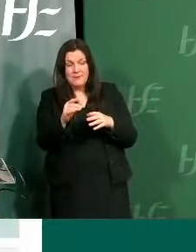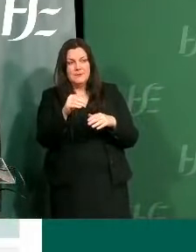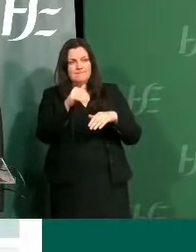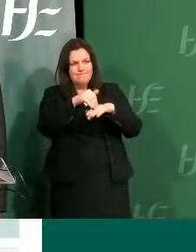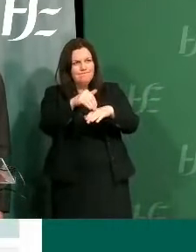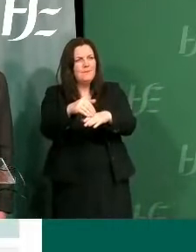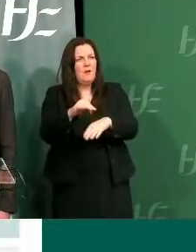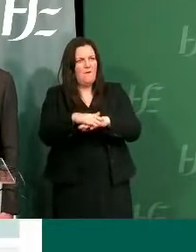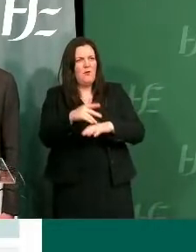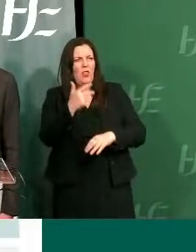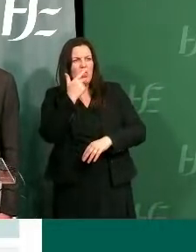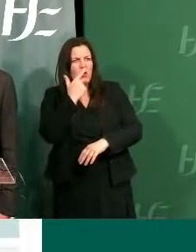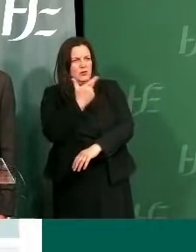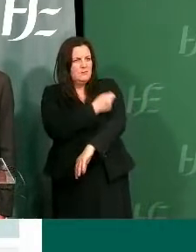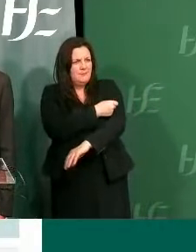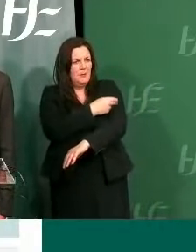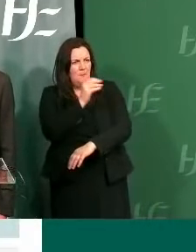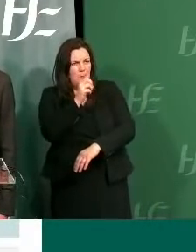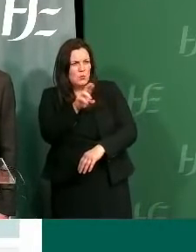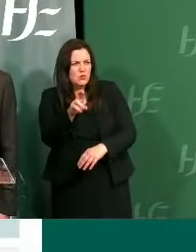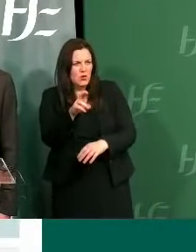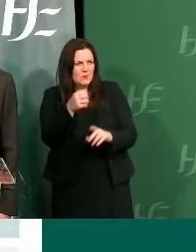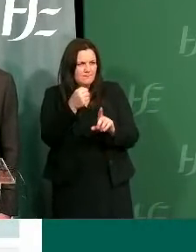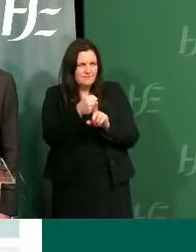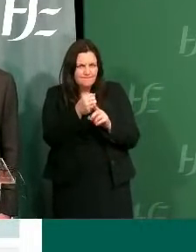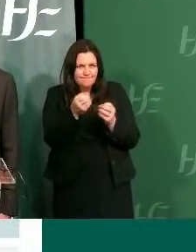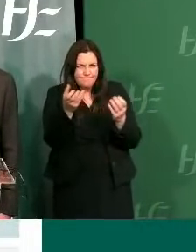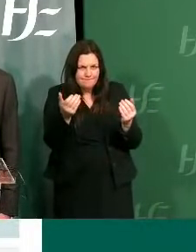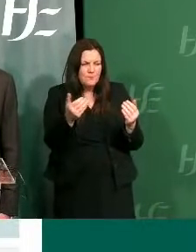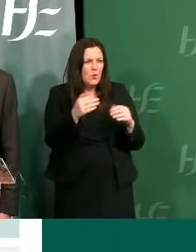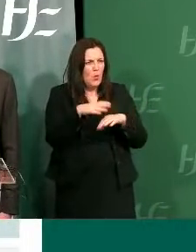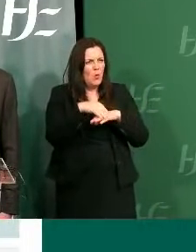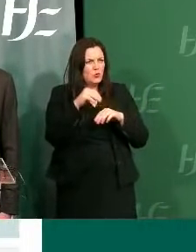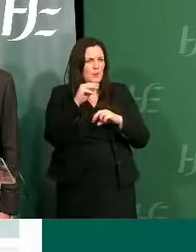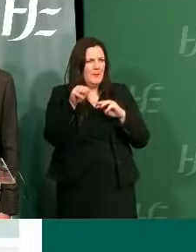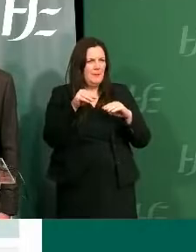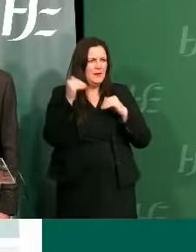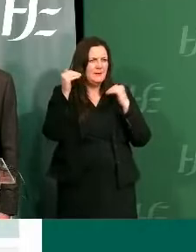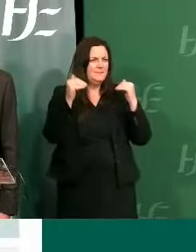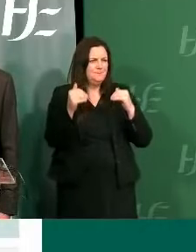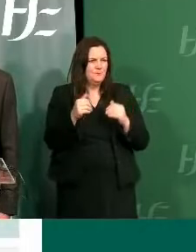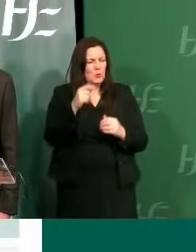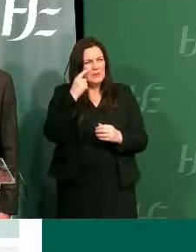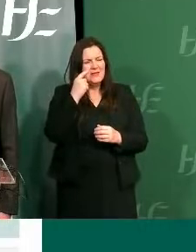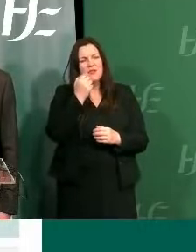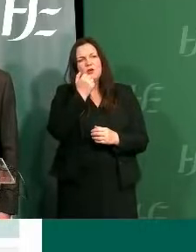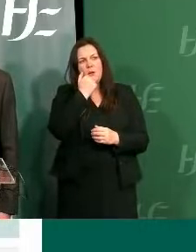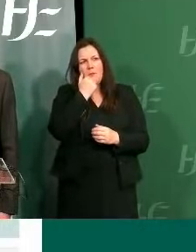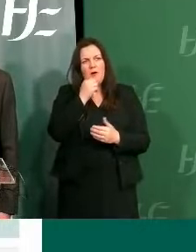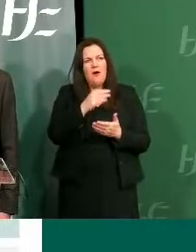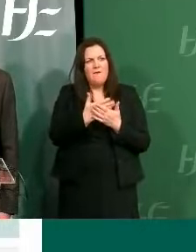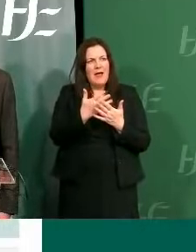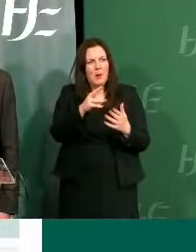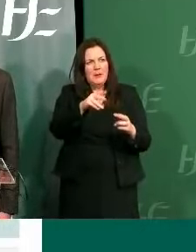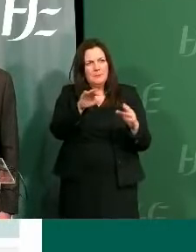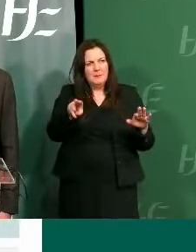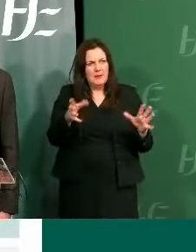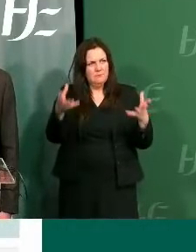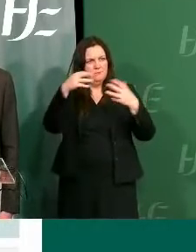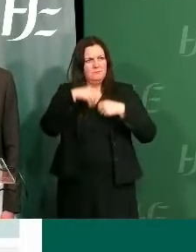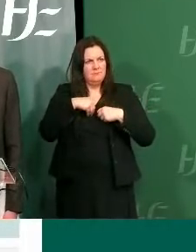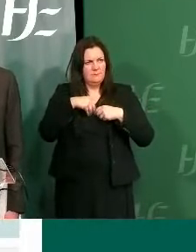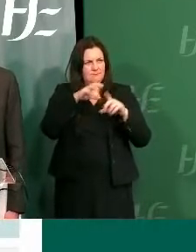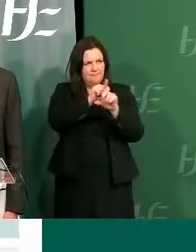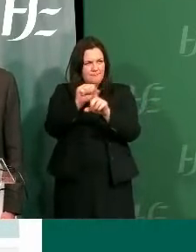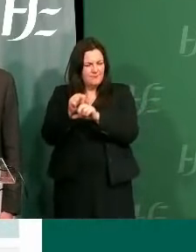impact of the booster campaign in older people. And you can see that the number of cases that we've seen in